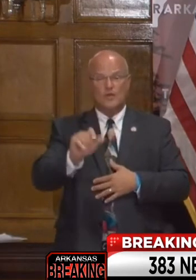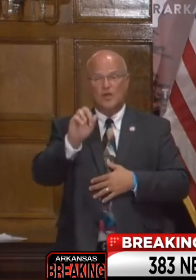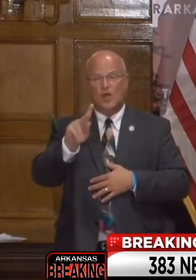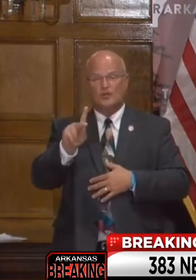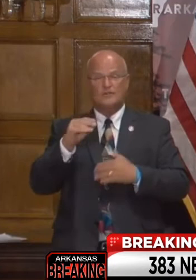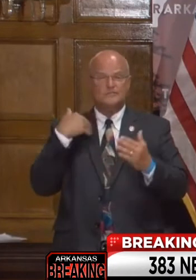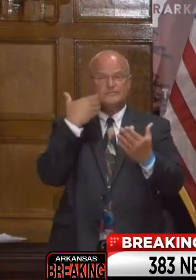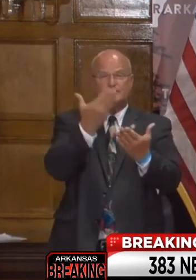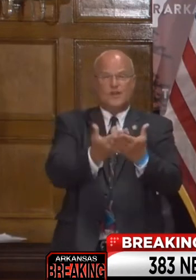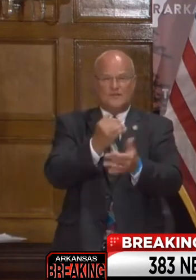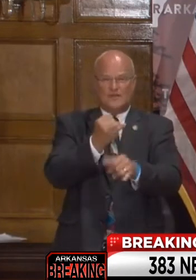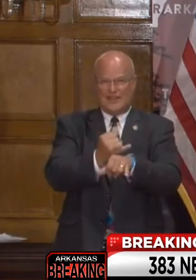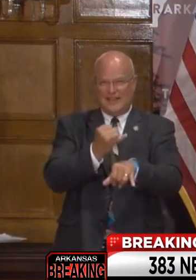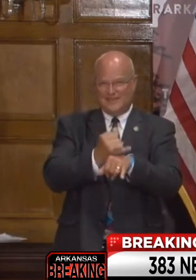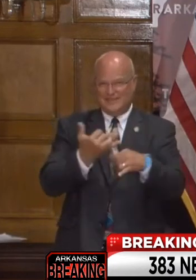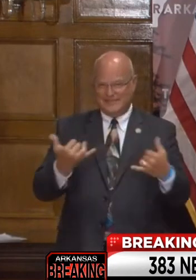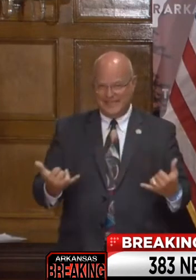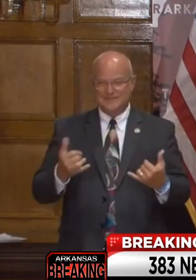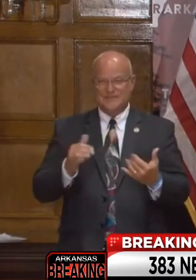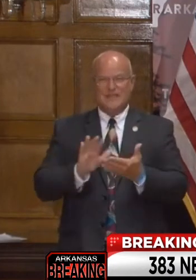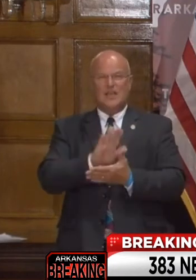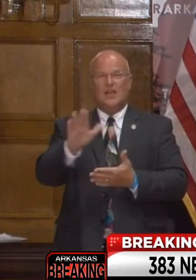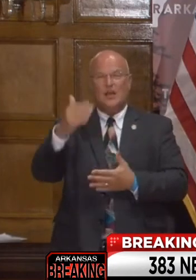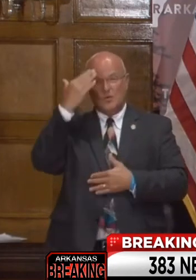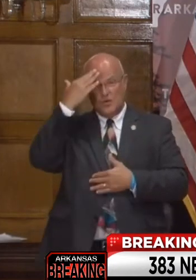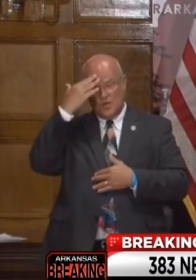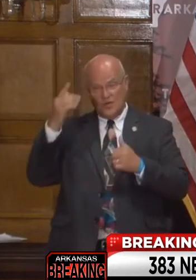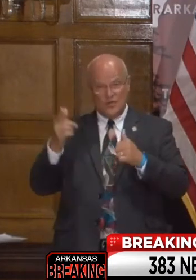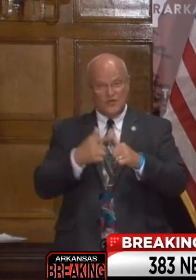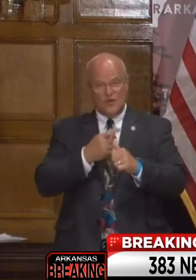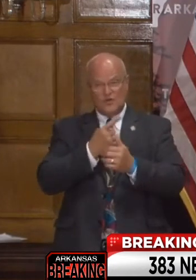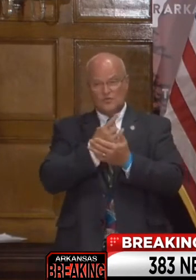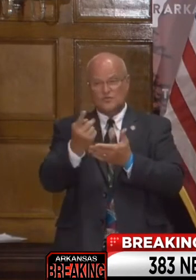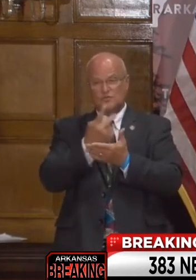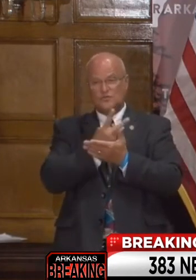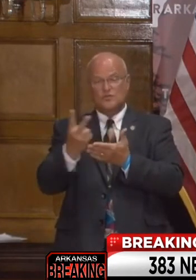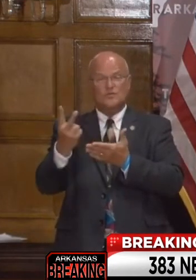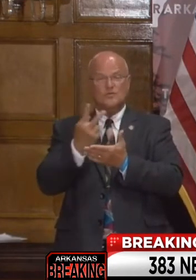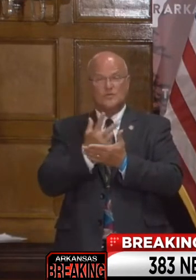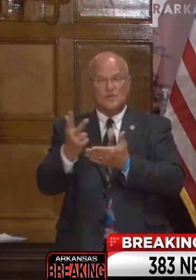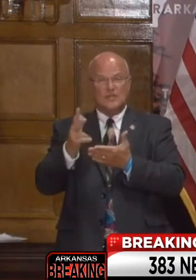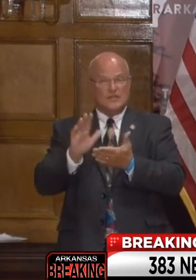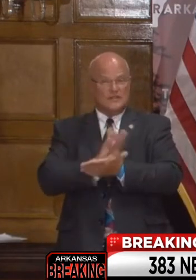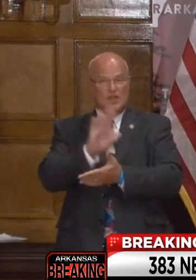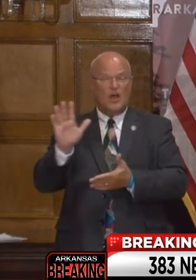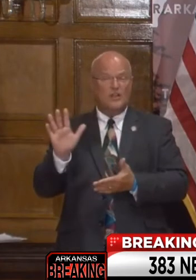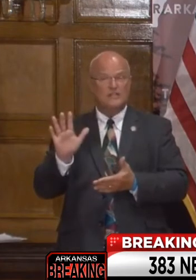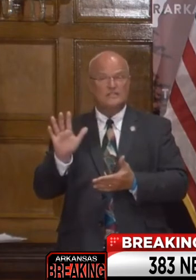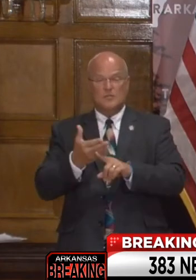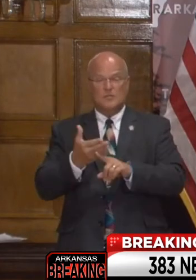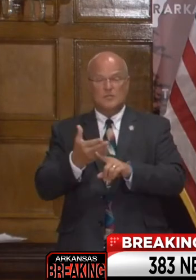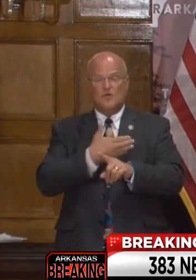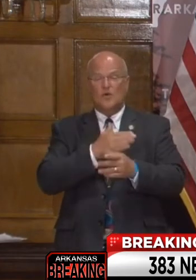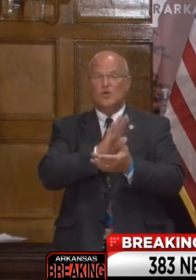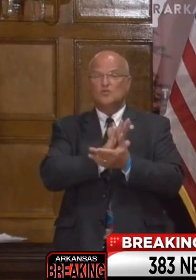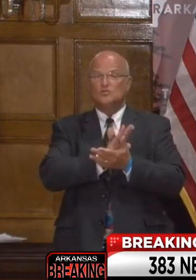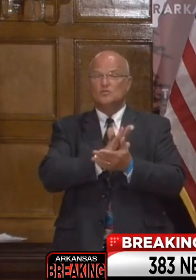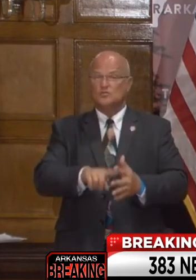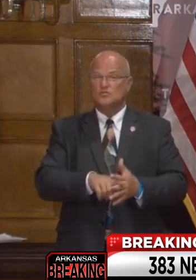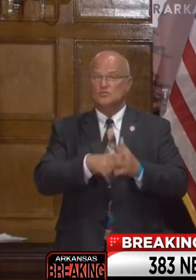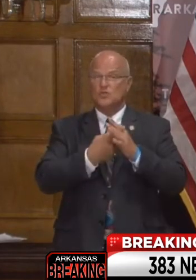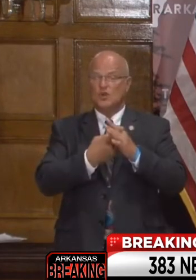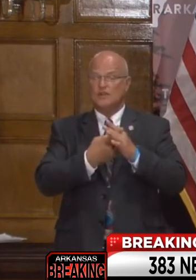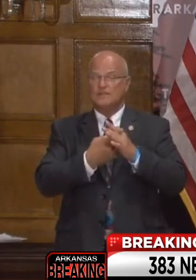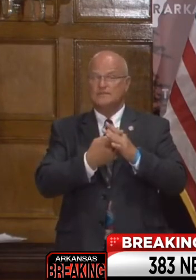be arriving on campus. And as we all know, the first couple of weeks of college prior to schools or